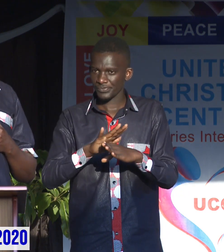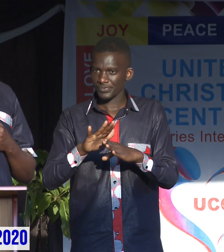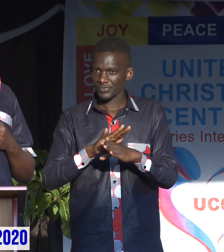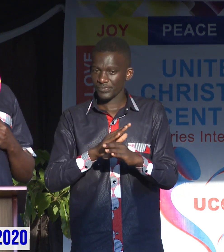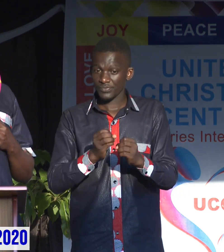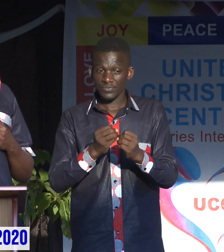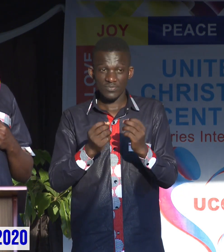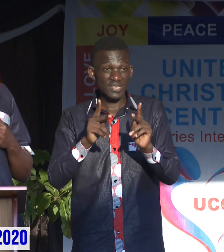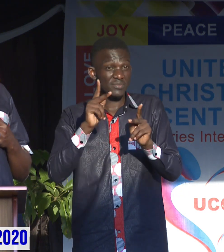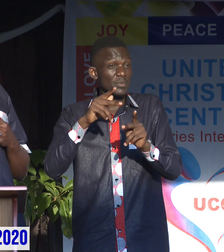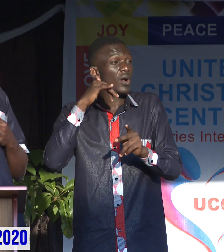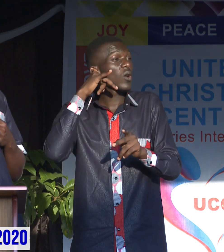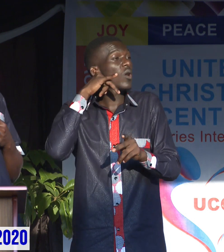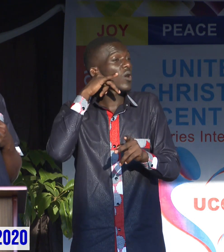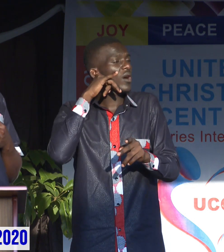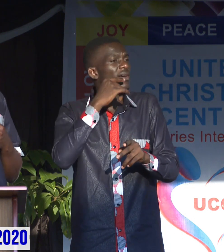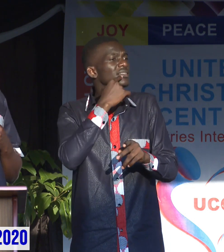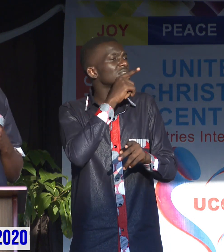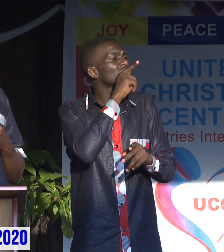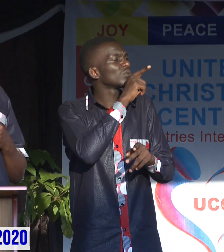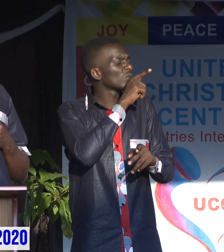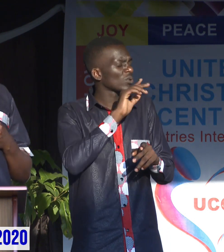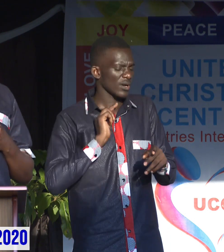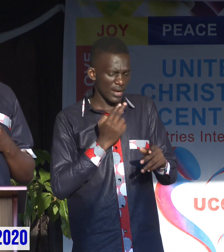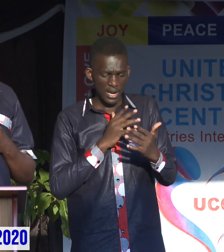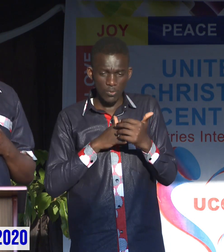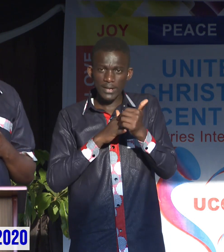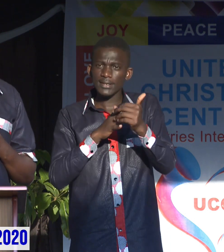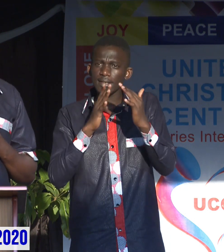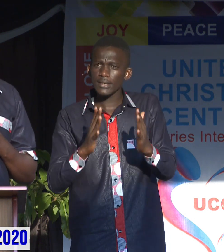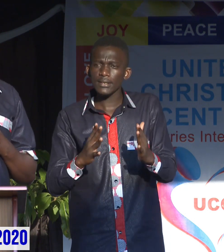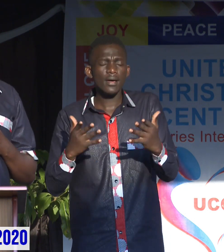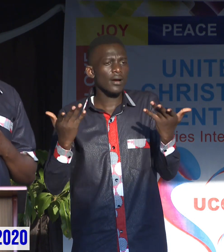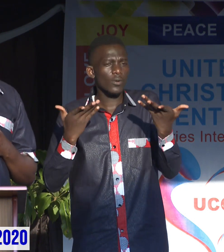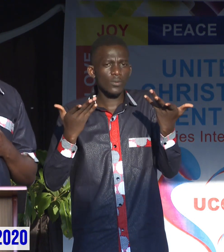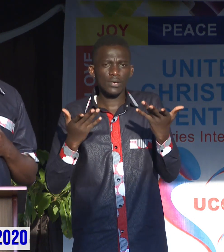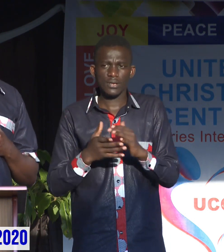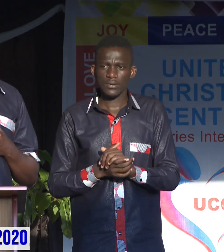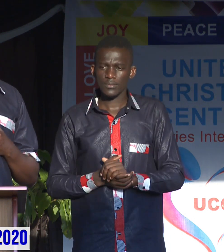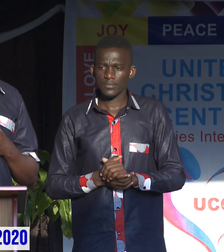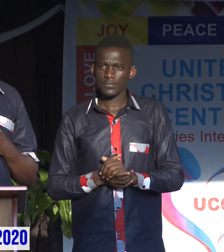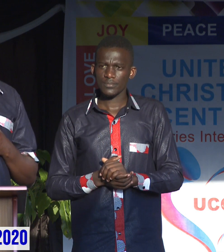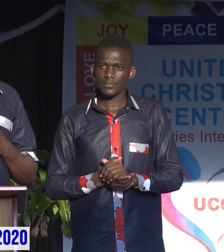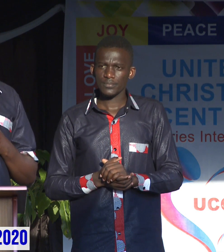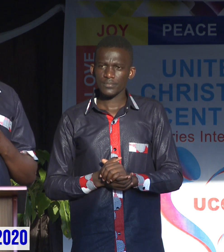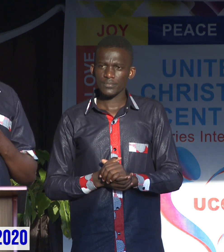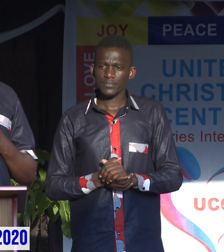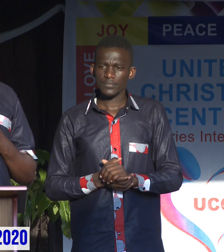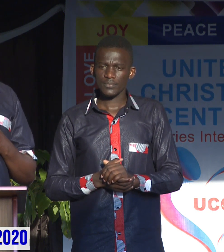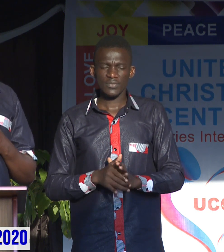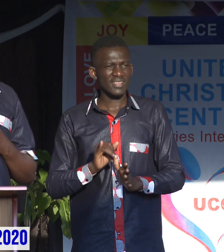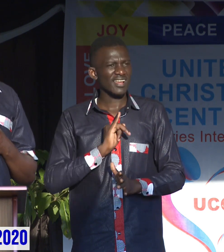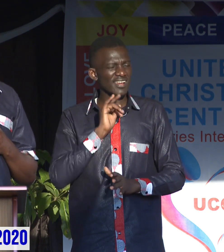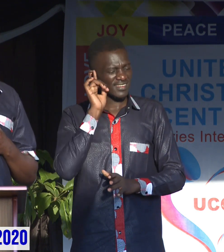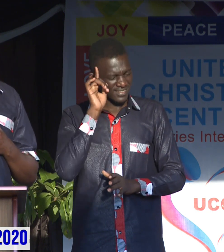Abantu bankubira okubiza amazina bagamba gwe mukulembeze wafo oliwa. People would just call me and they say, "You are our leader, where are you?" I think unity